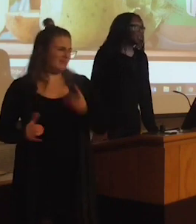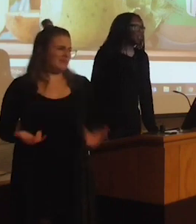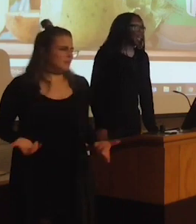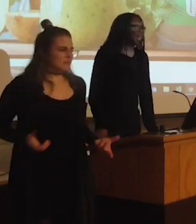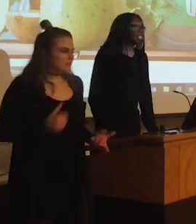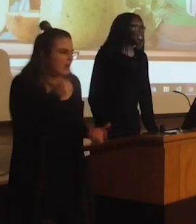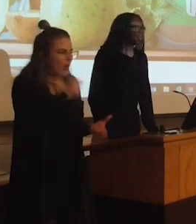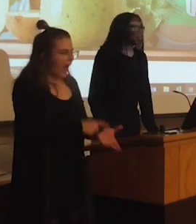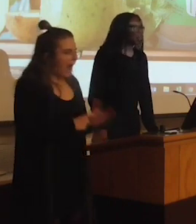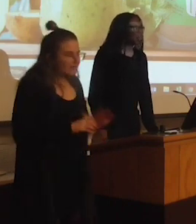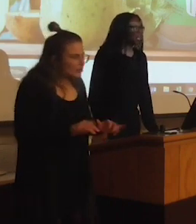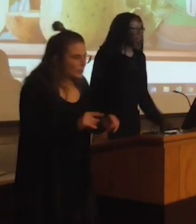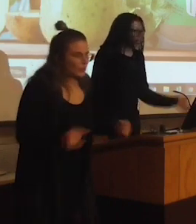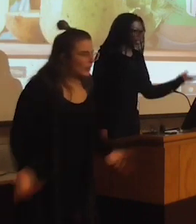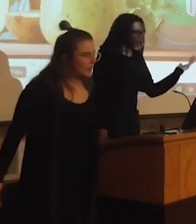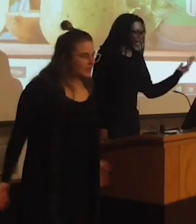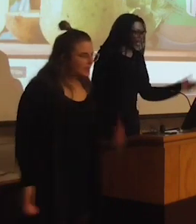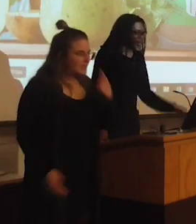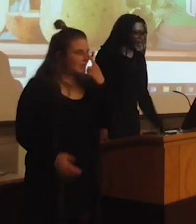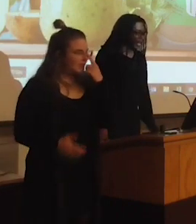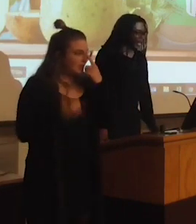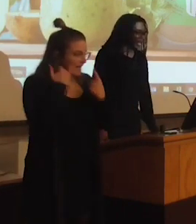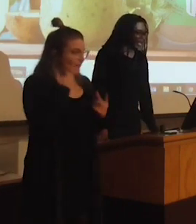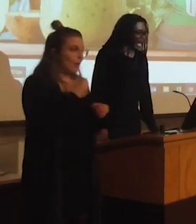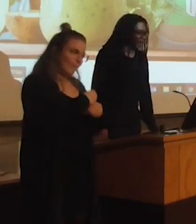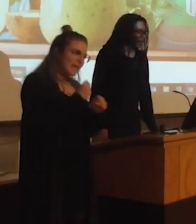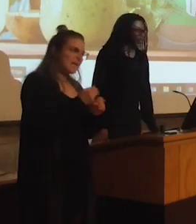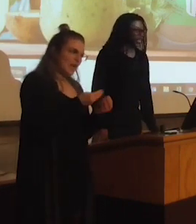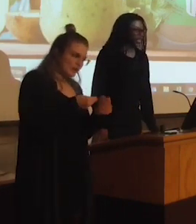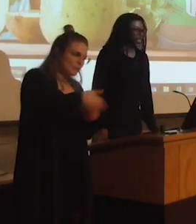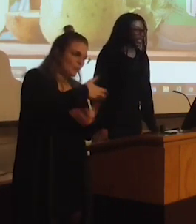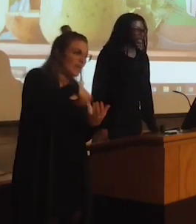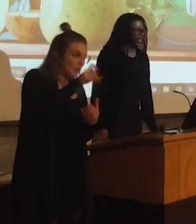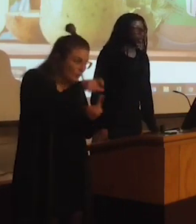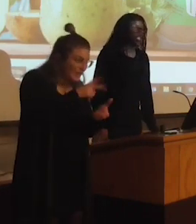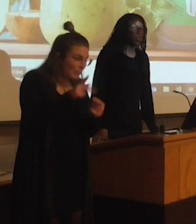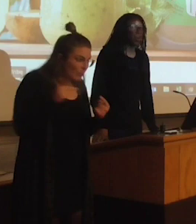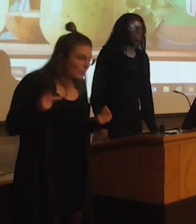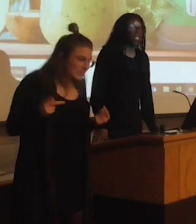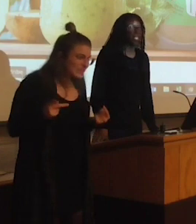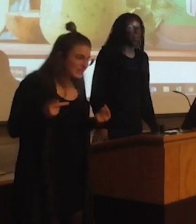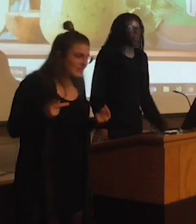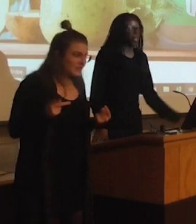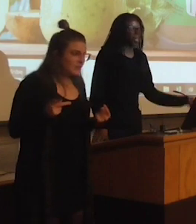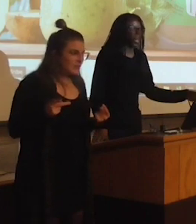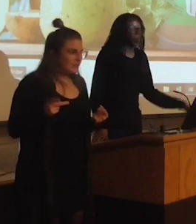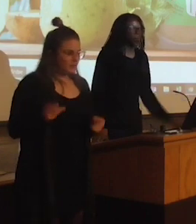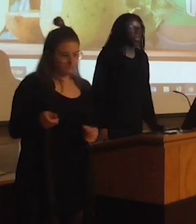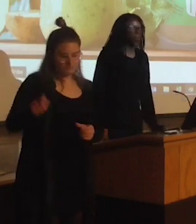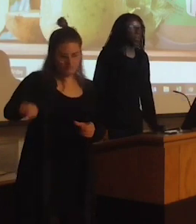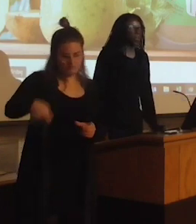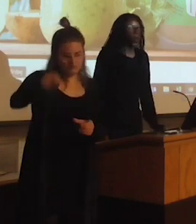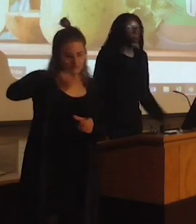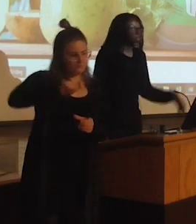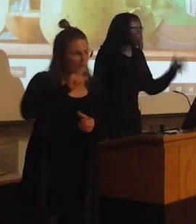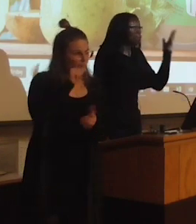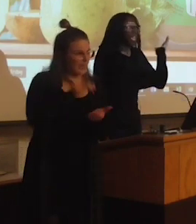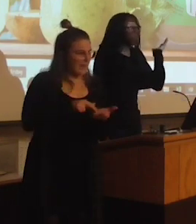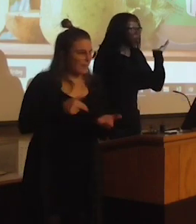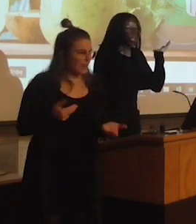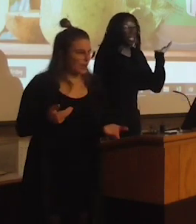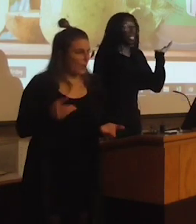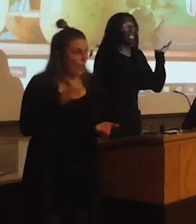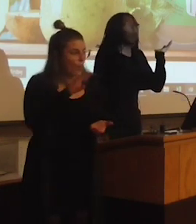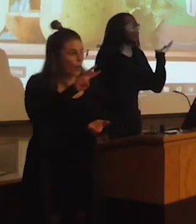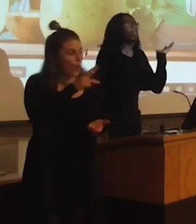need for her to do that. Like, she'll just probably, like, if she's making a smoothie and she needs to have protein in it, like, you know, she's probably just gonna put like a dollop of peanut butter or some